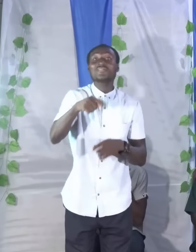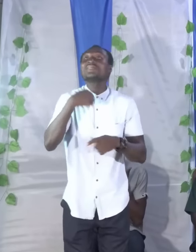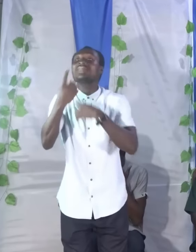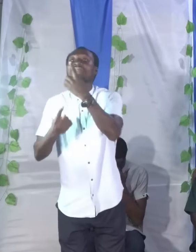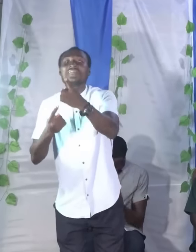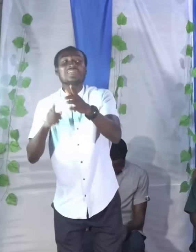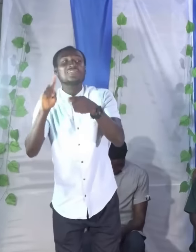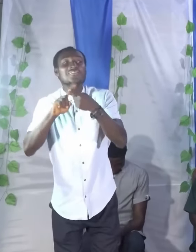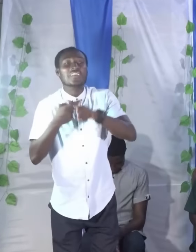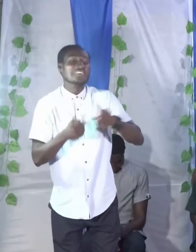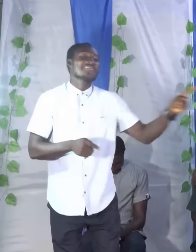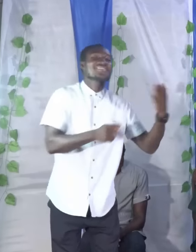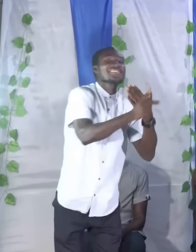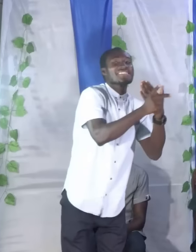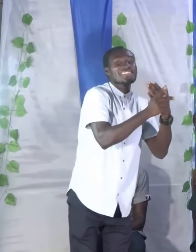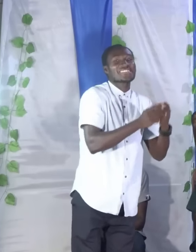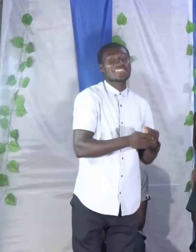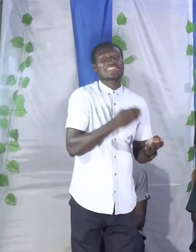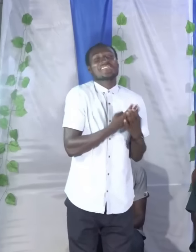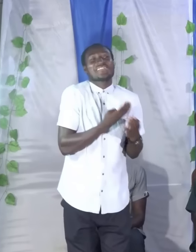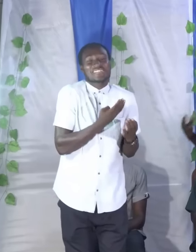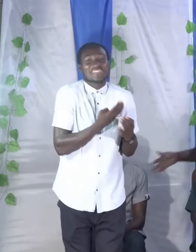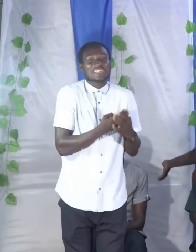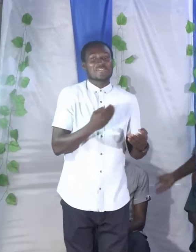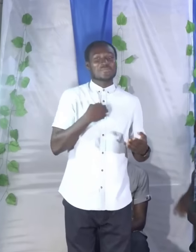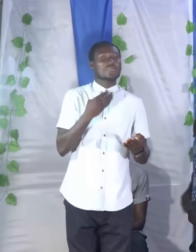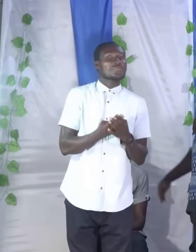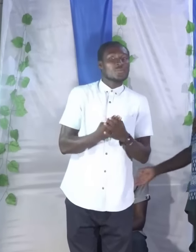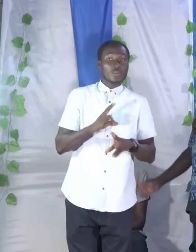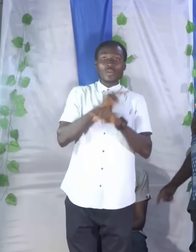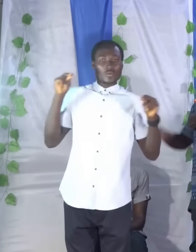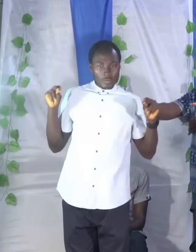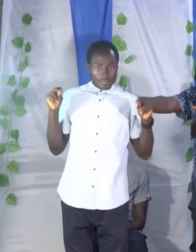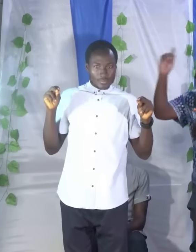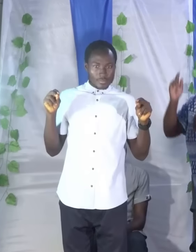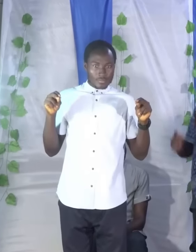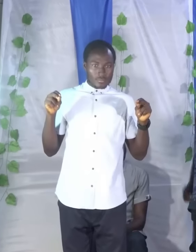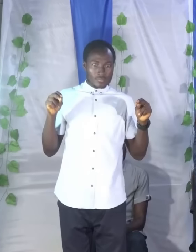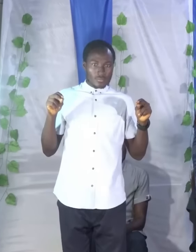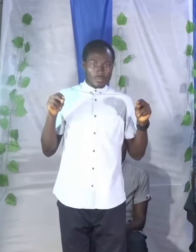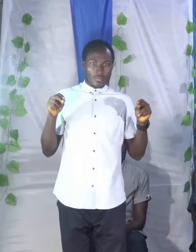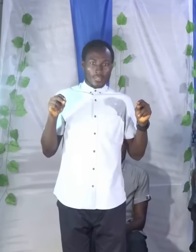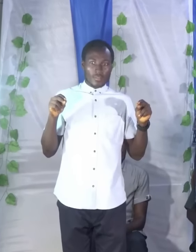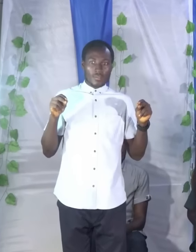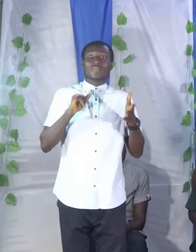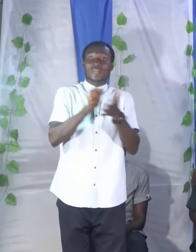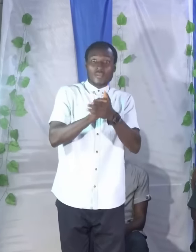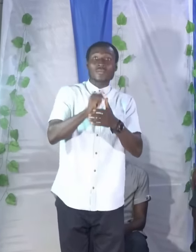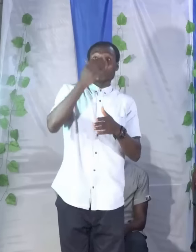wu o so ni ska na ja me pe kakra ma no pe kakra ma no e na babo kan wasam